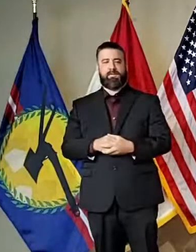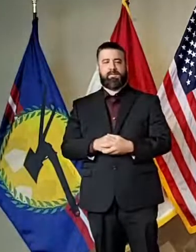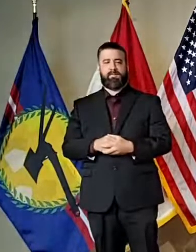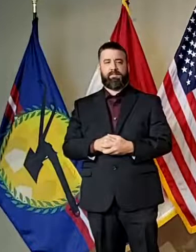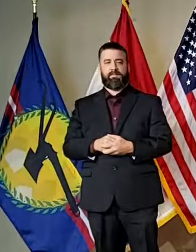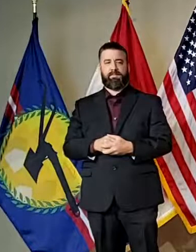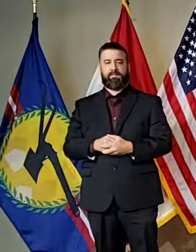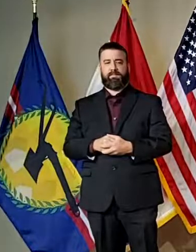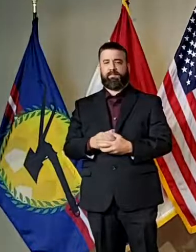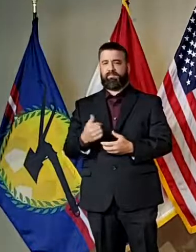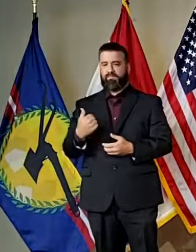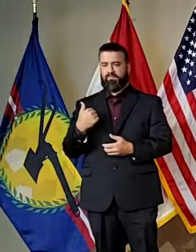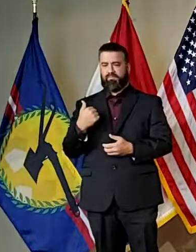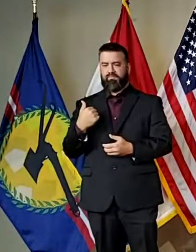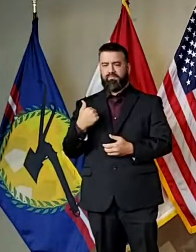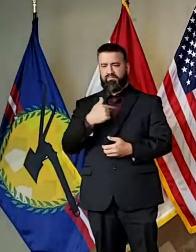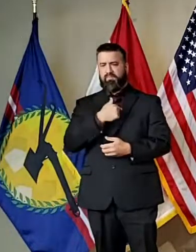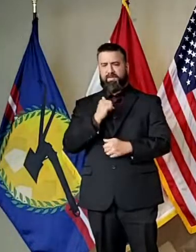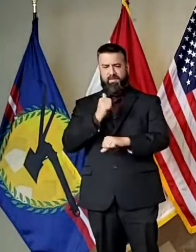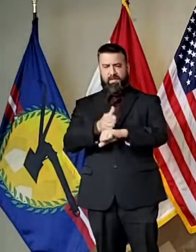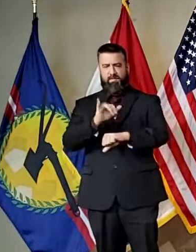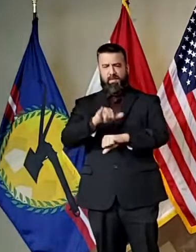we've had those in place for quite a while.